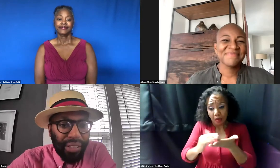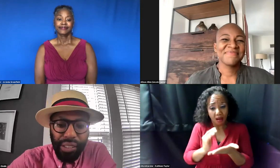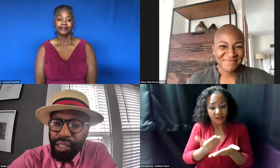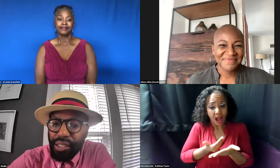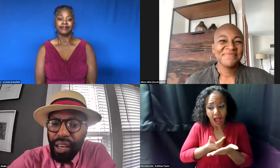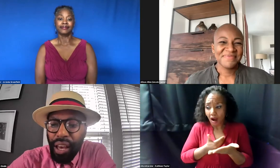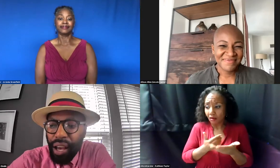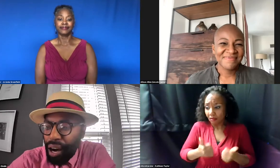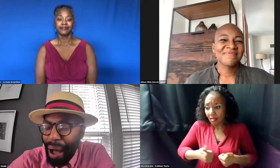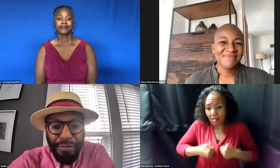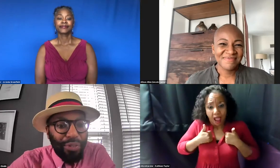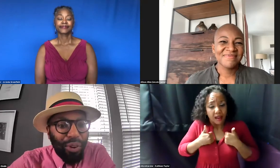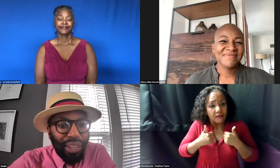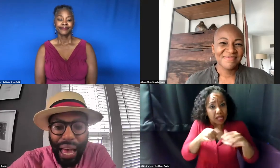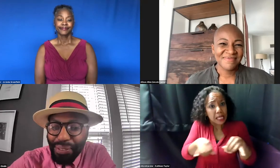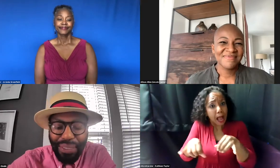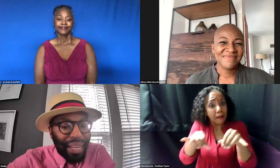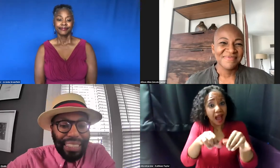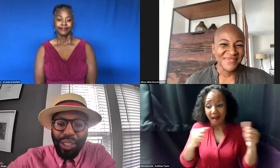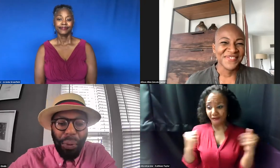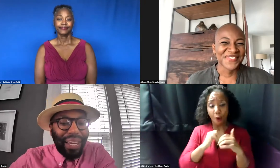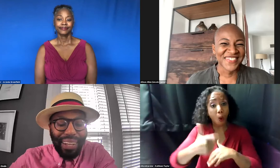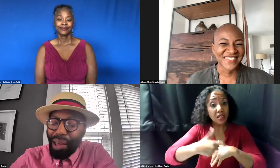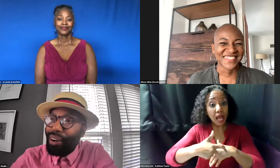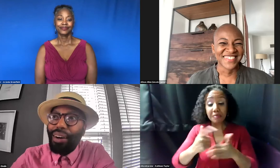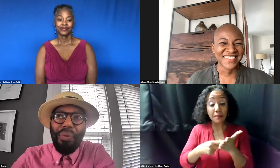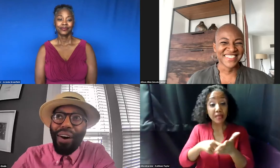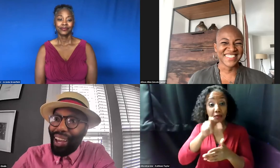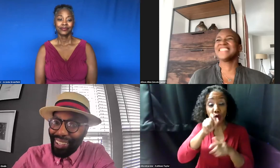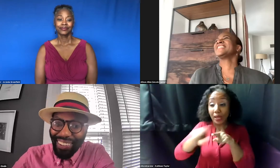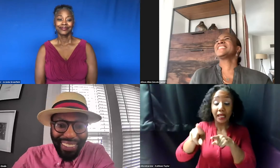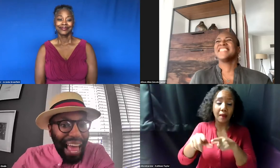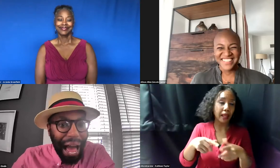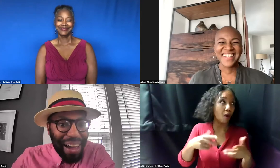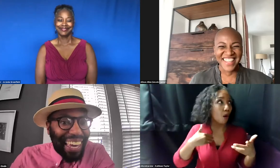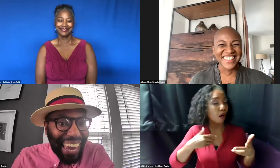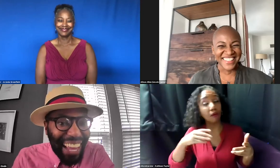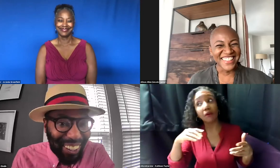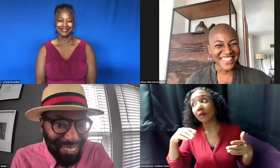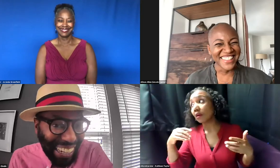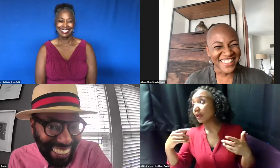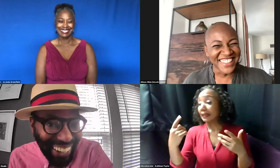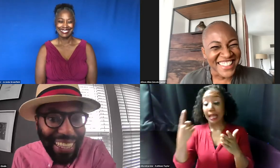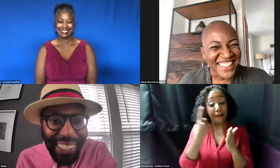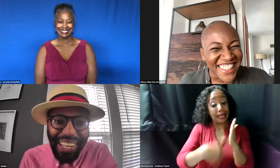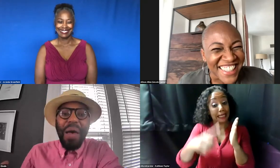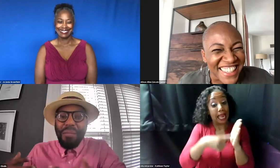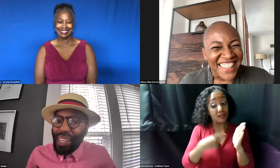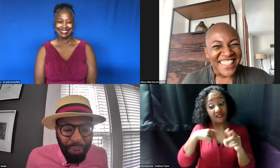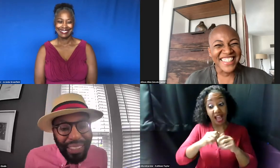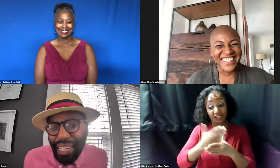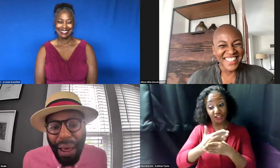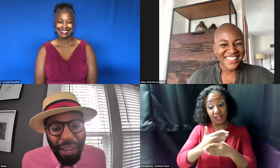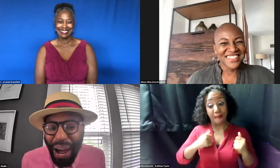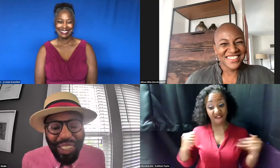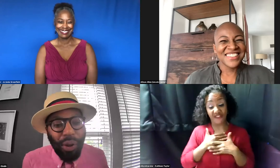common existence. I'm fearful all the time. Sometimes I'll send a tweet and I'm like, oh boy, you know, I might get canceled by sharing this, but